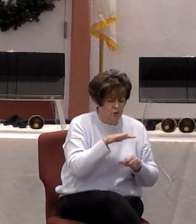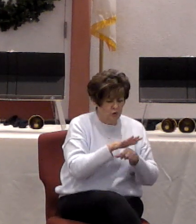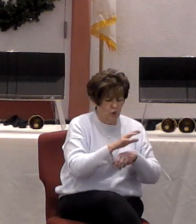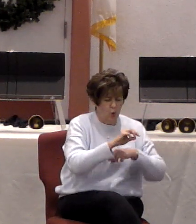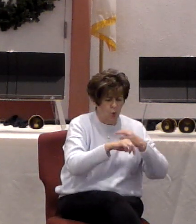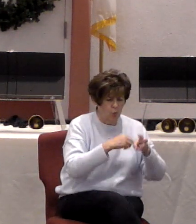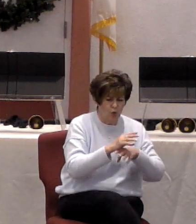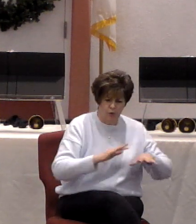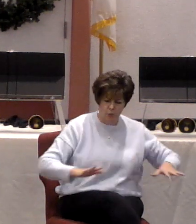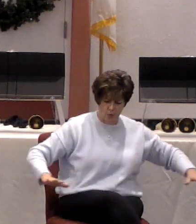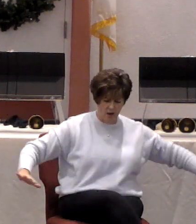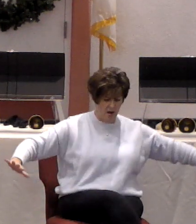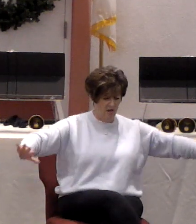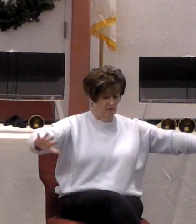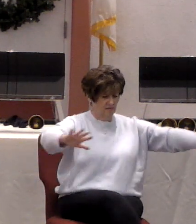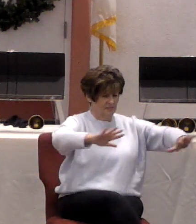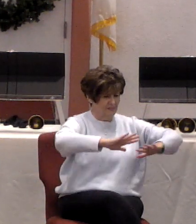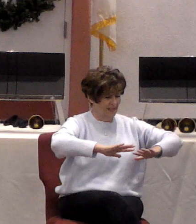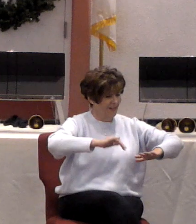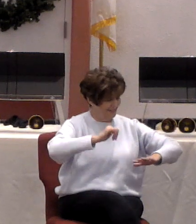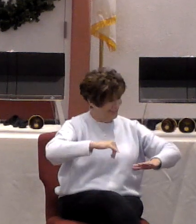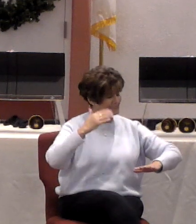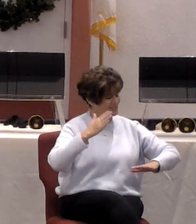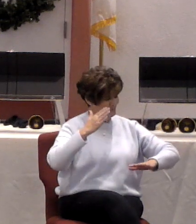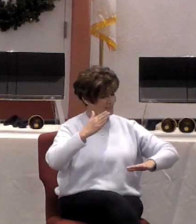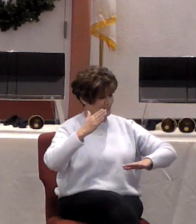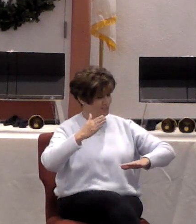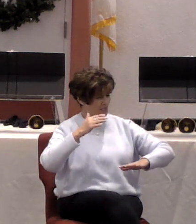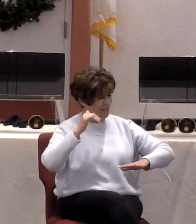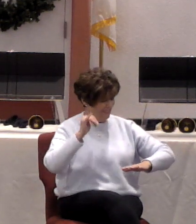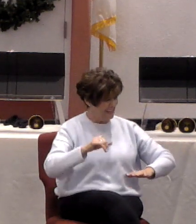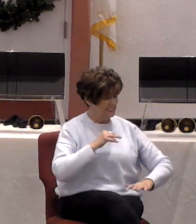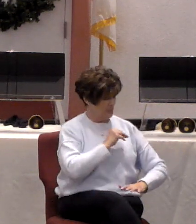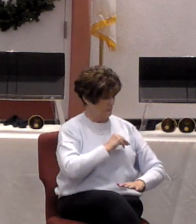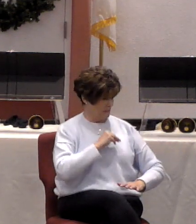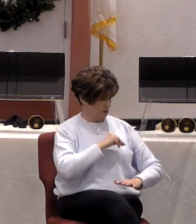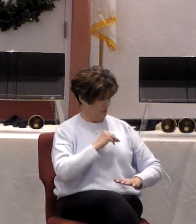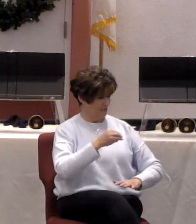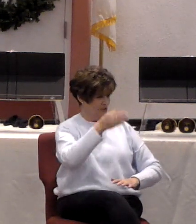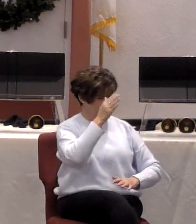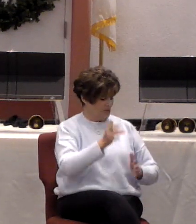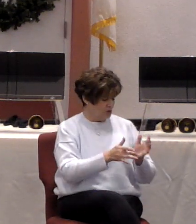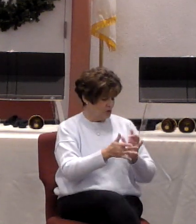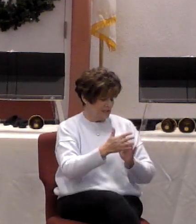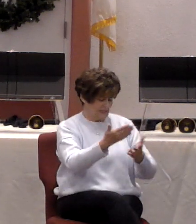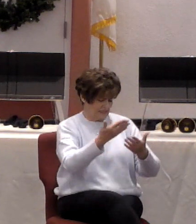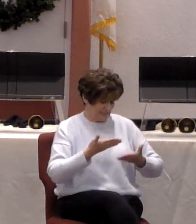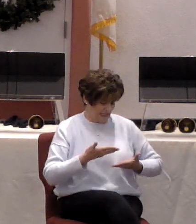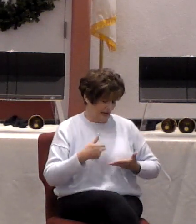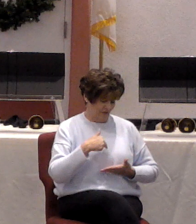us. That's the message. That's the mission that Jesus left us with when he left this